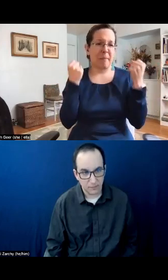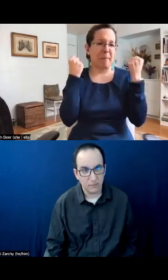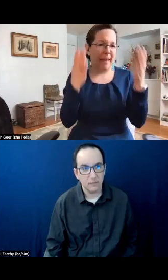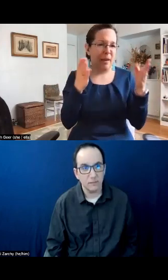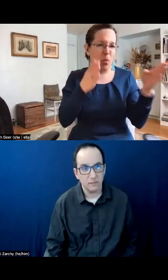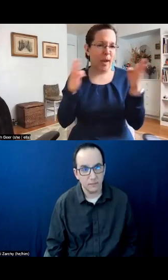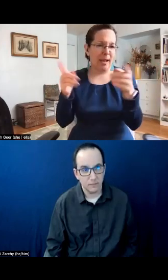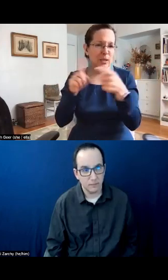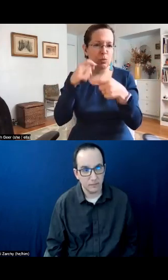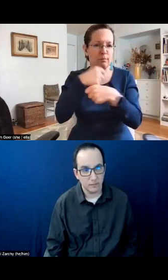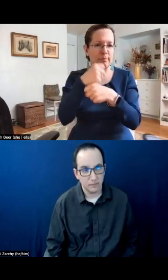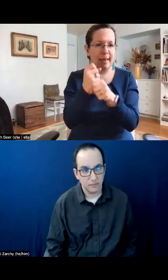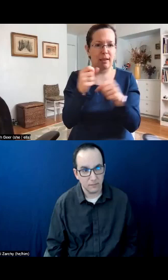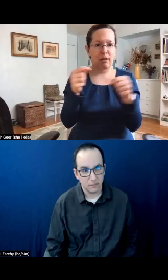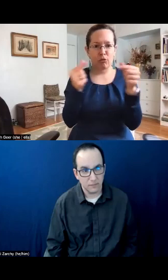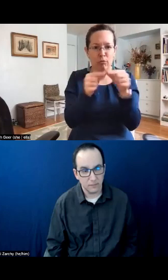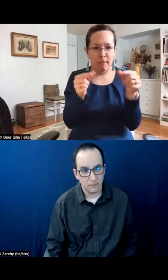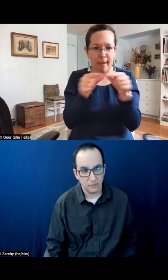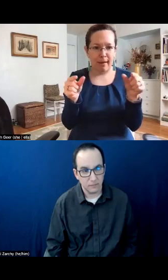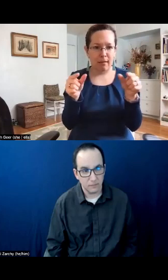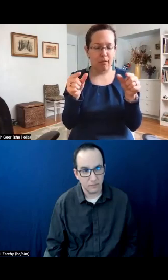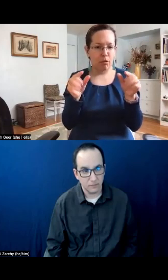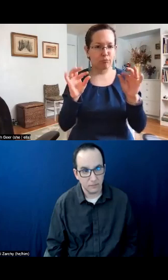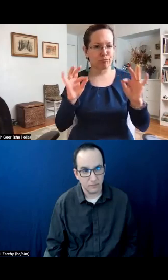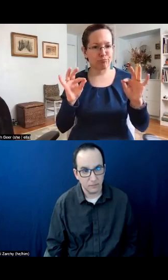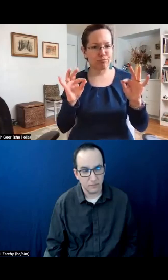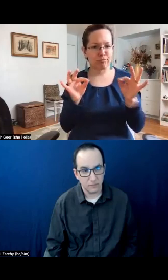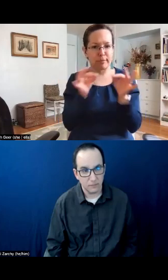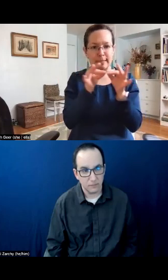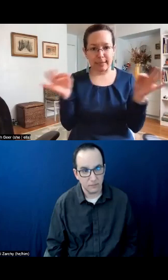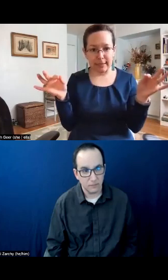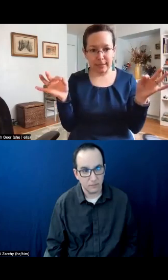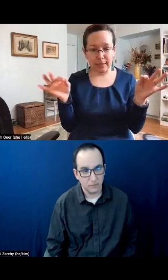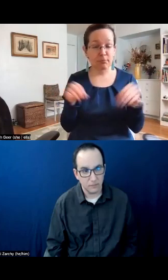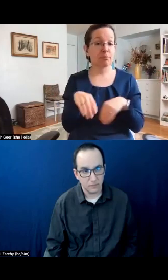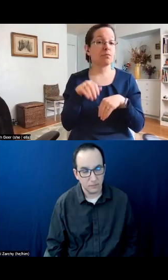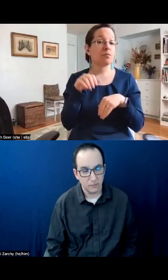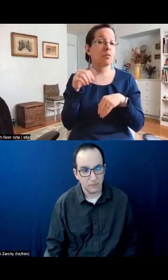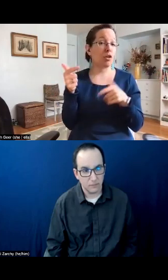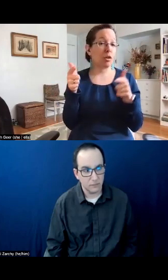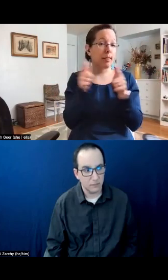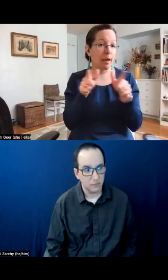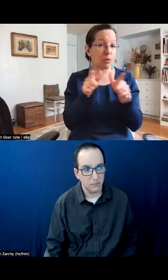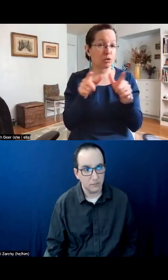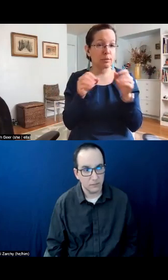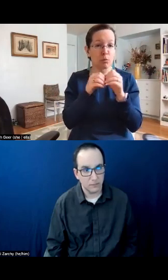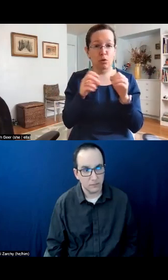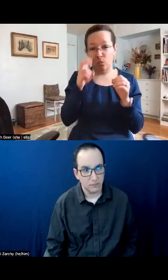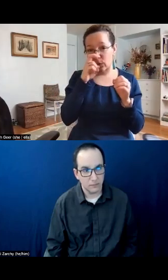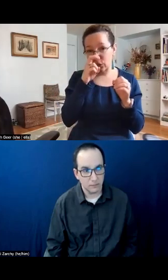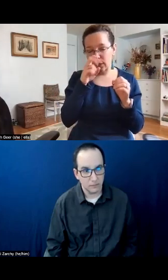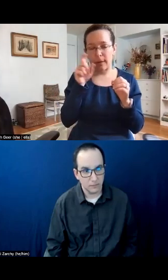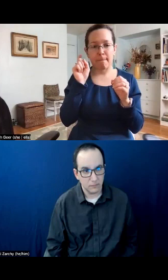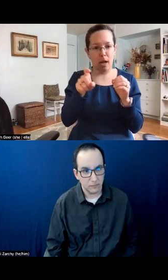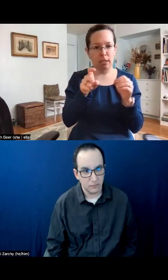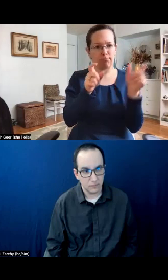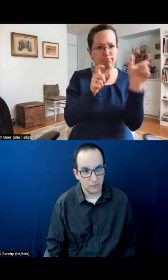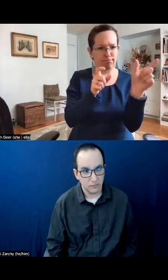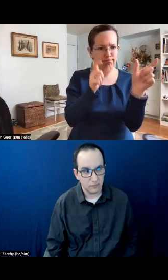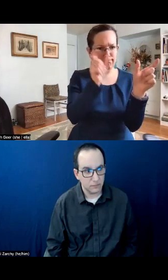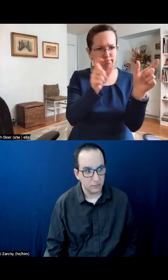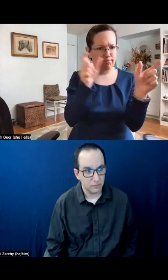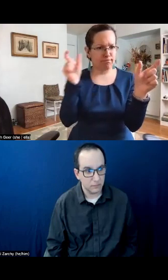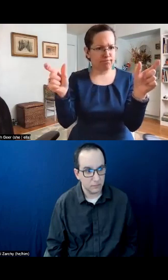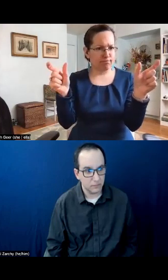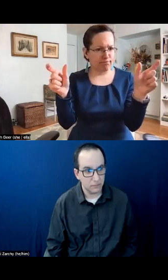structures, and others are more strict in their ordering. for creating what is understood to be a grammatical